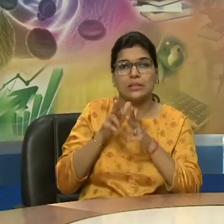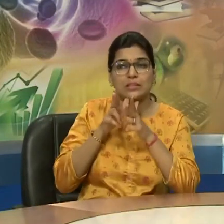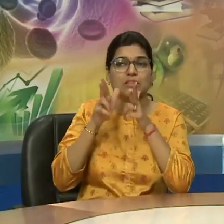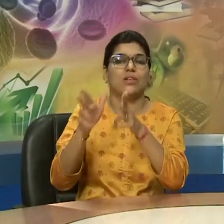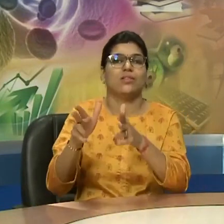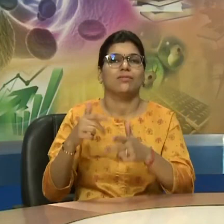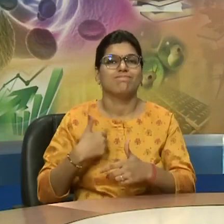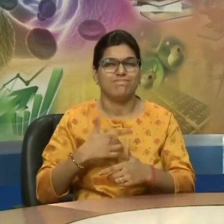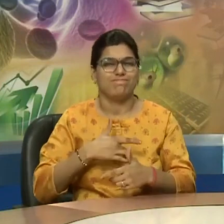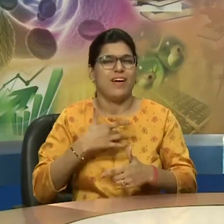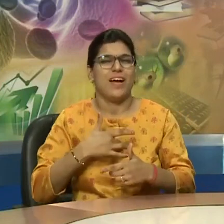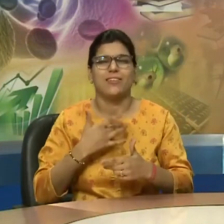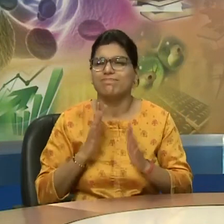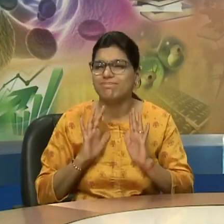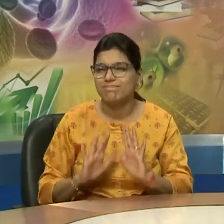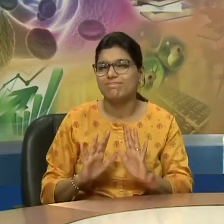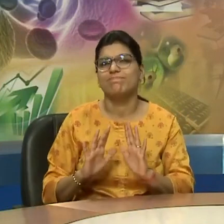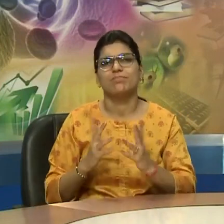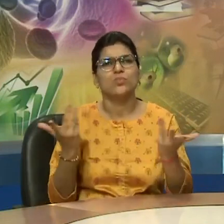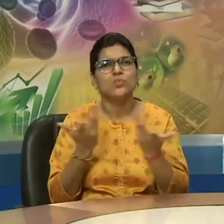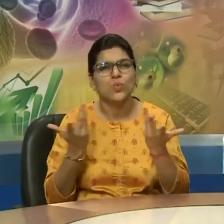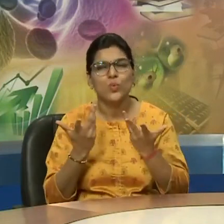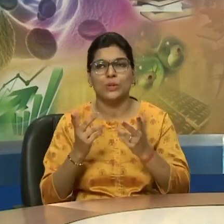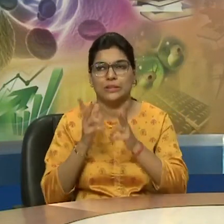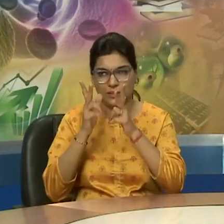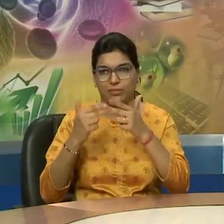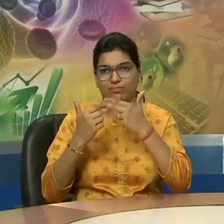Nima, it was a